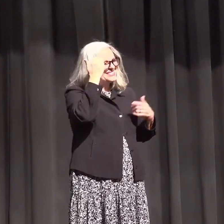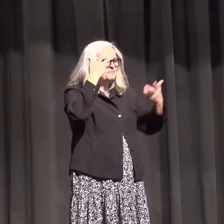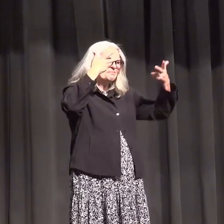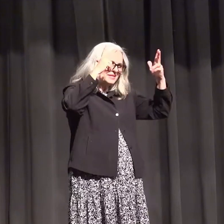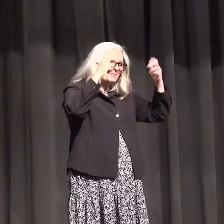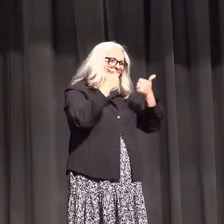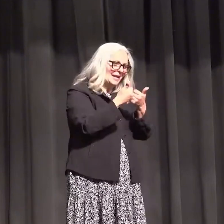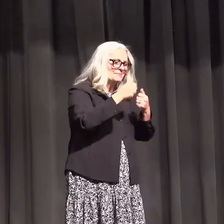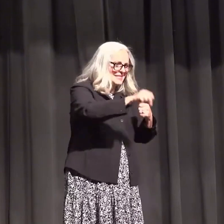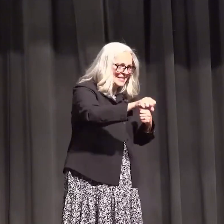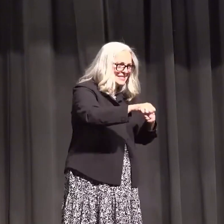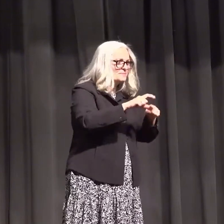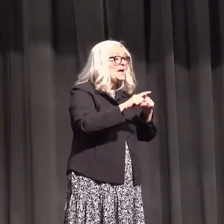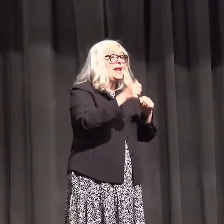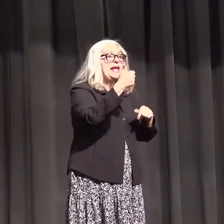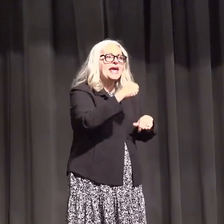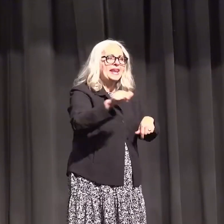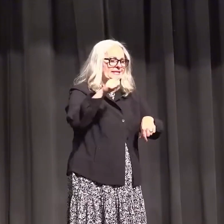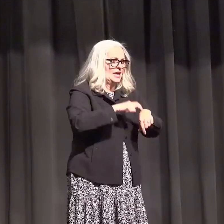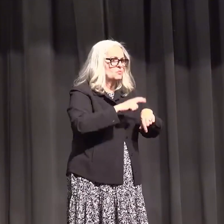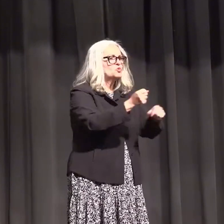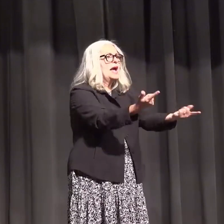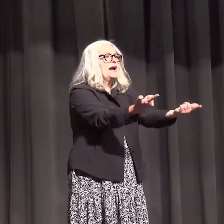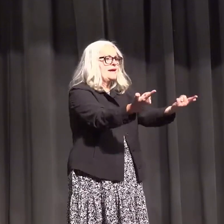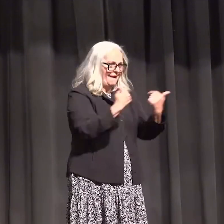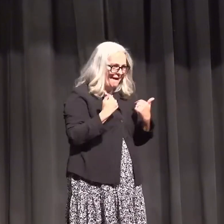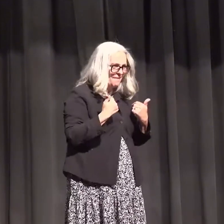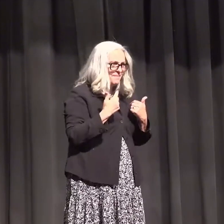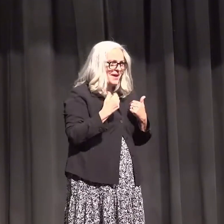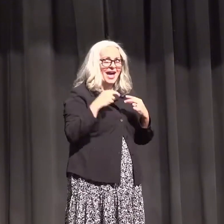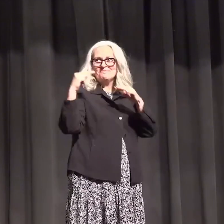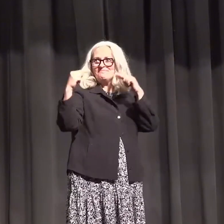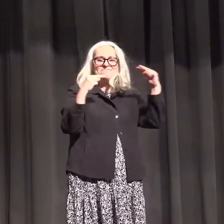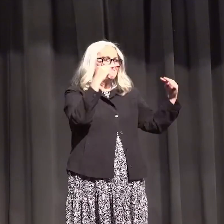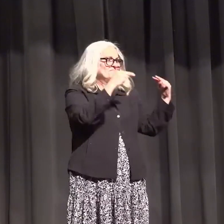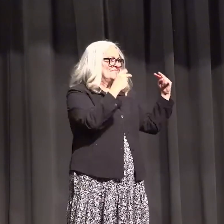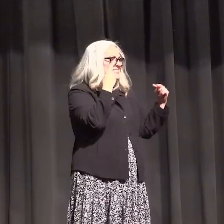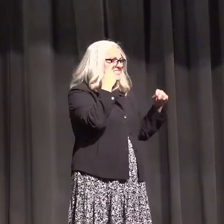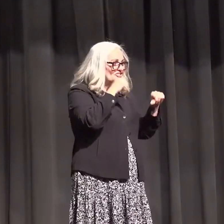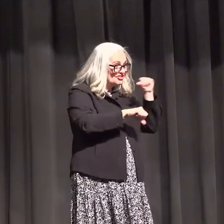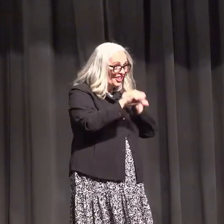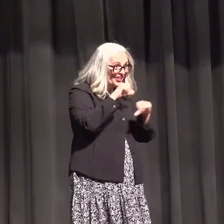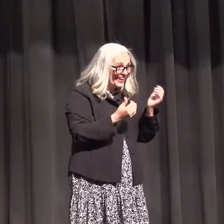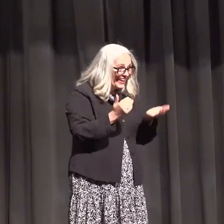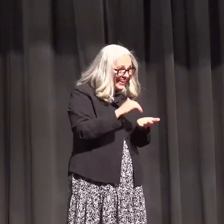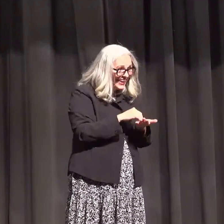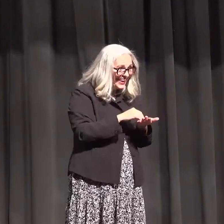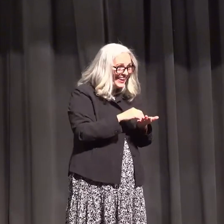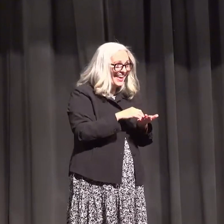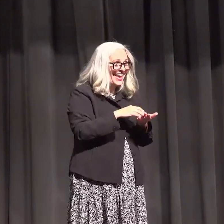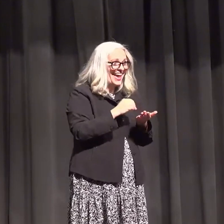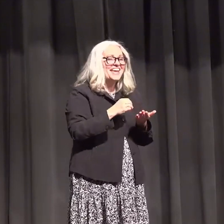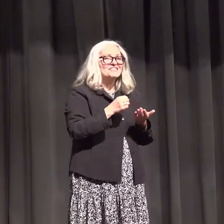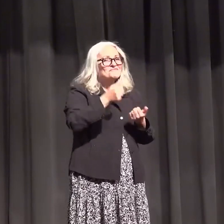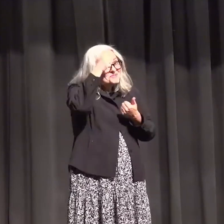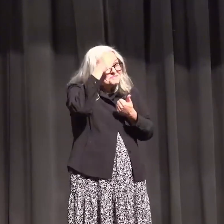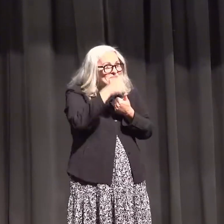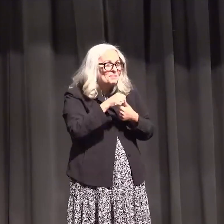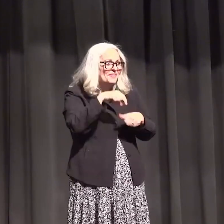at OSD. Of course, it's a basketball game or another sporting event, but it's still so fun to come and see one another and just